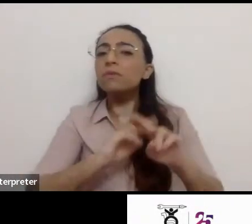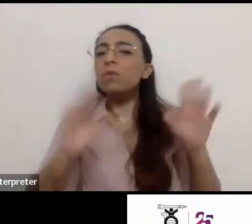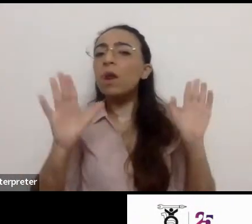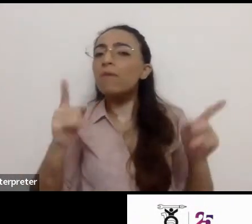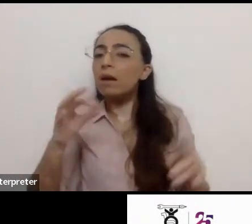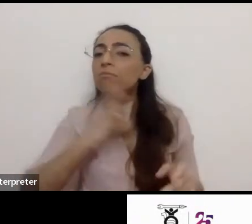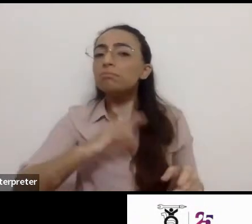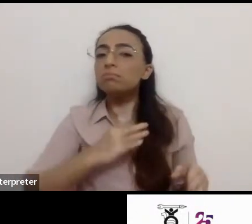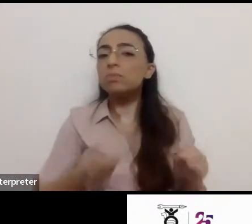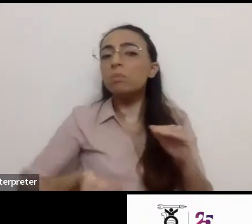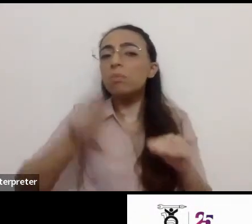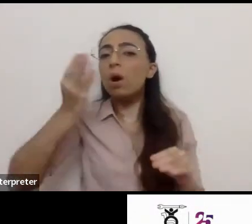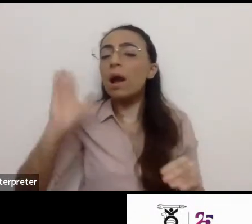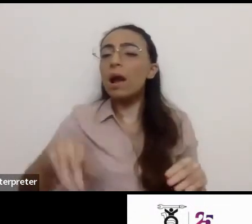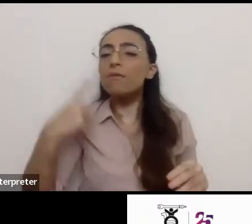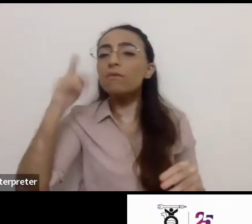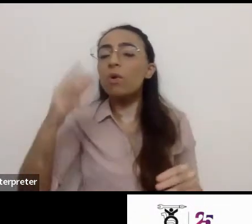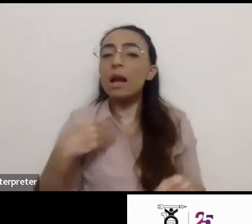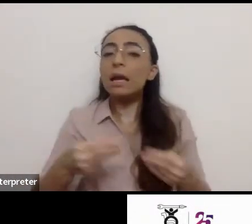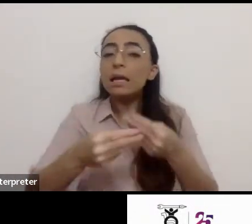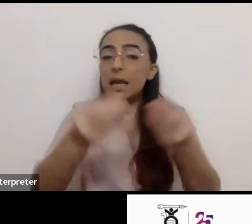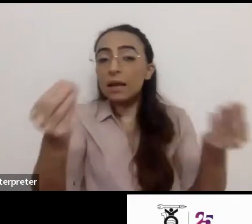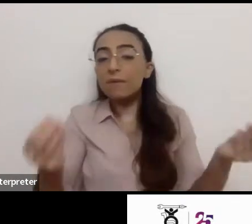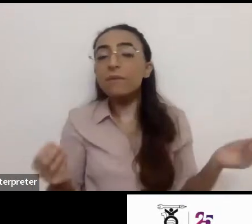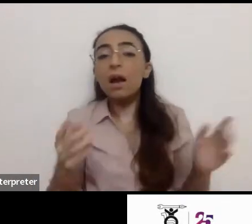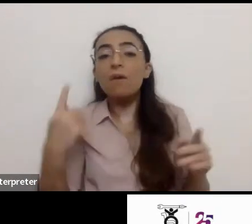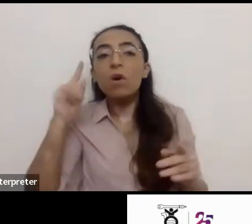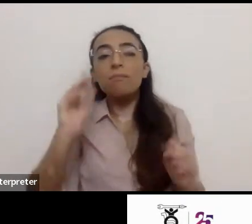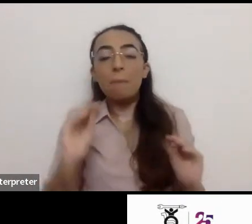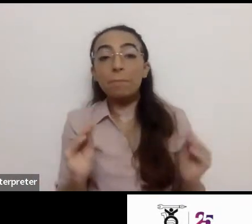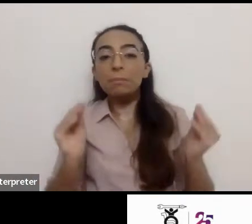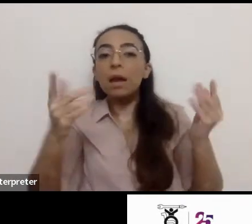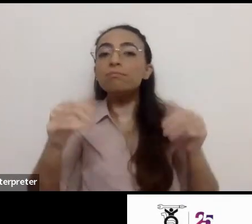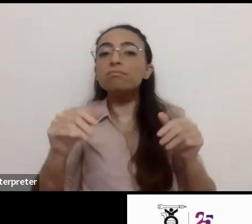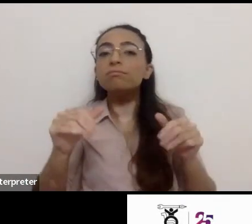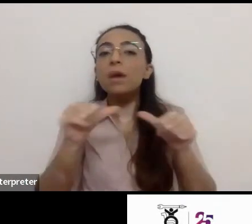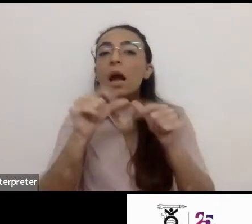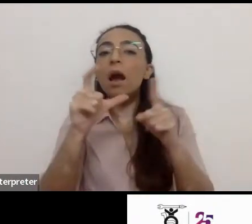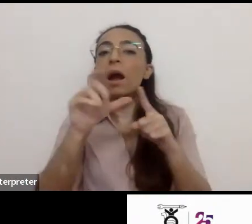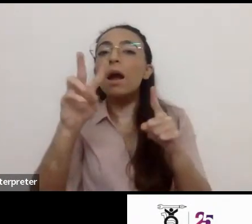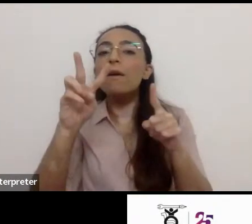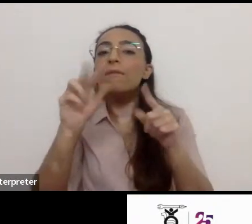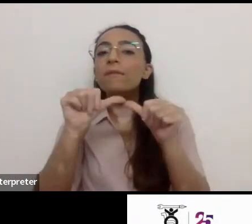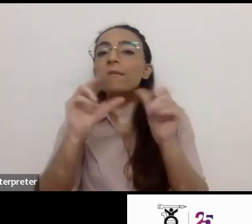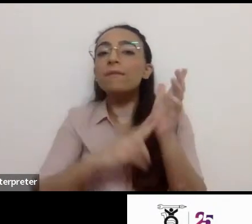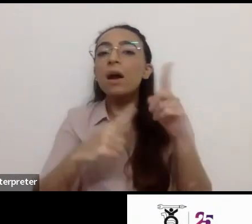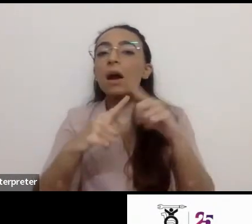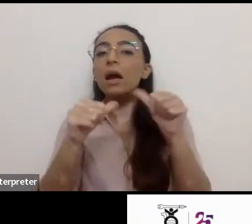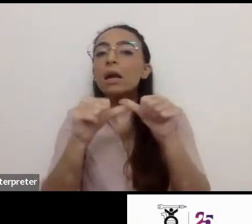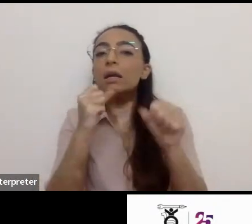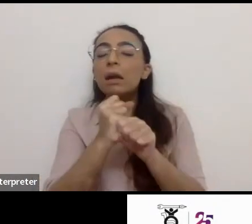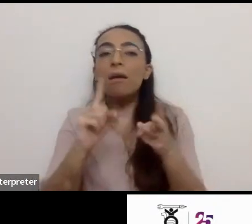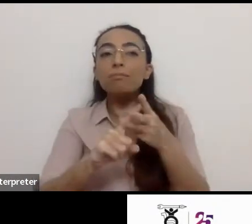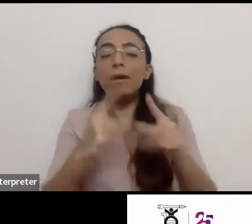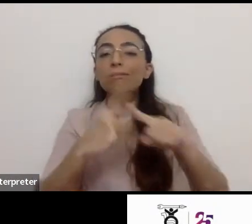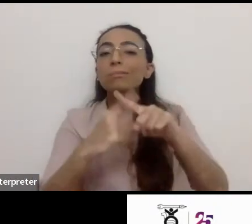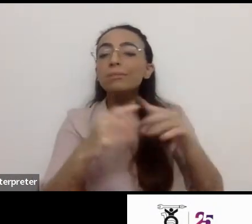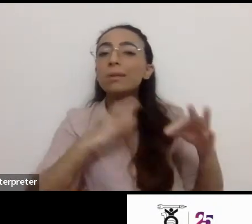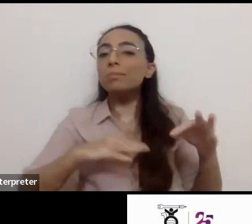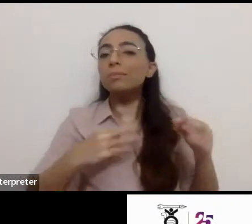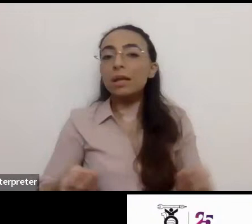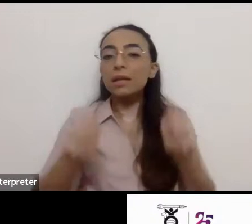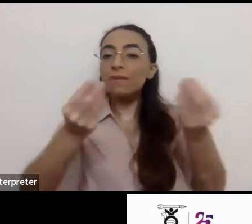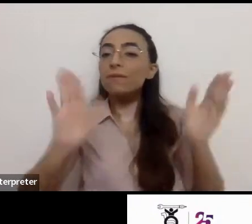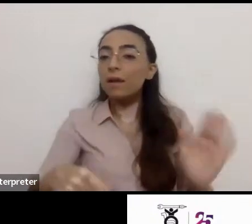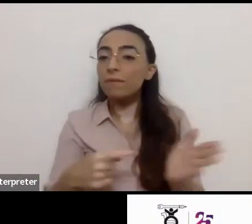advantage that has been built in terms of just more inclusivity outside the big cities, right? People had to come into the big cities, accessing them, living in them